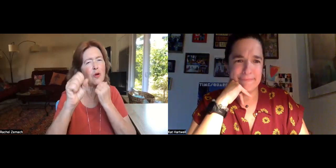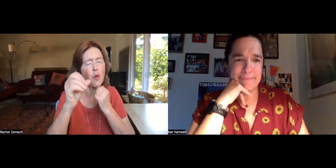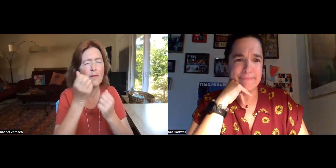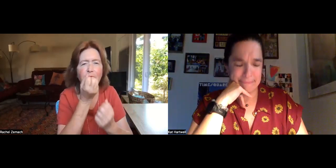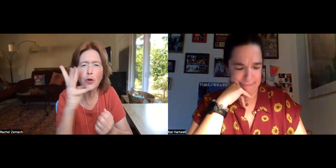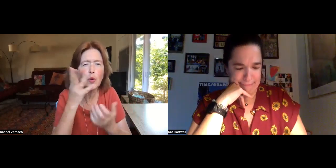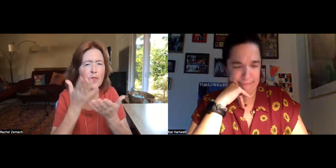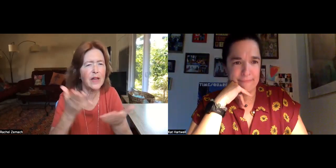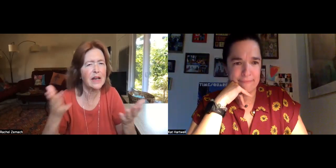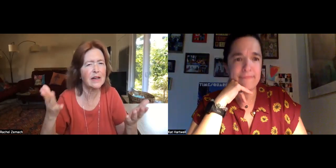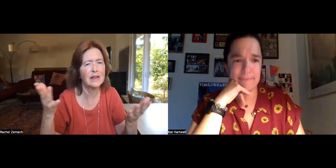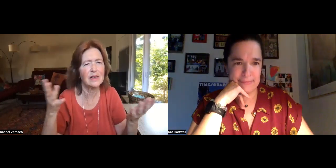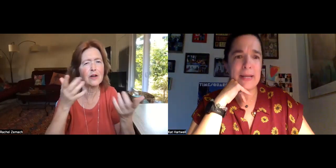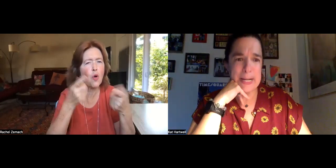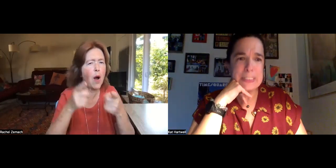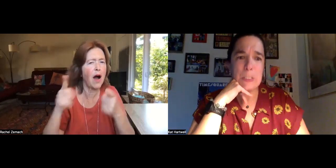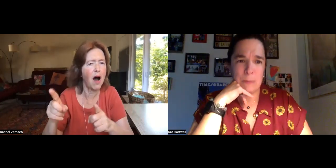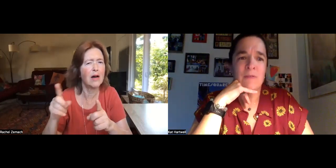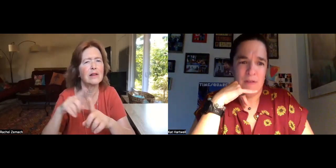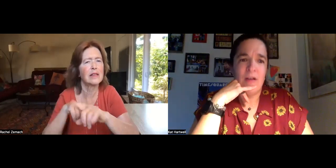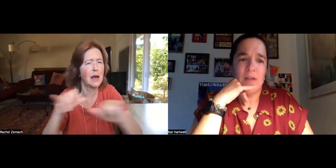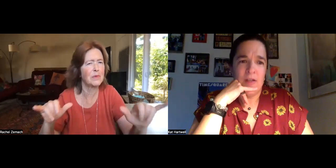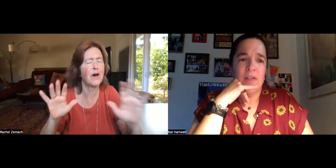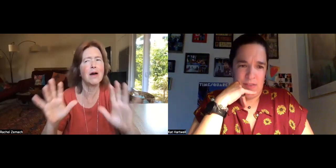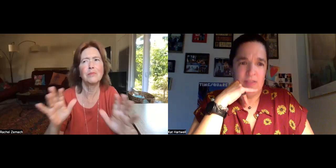So a few things going on at the same time.